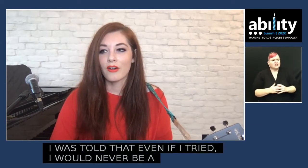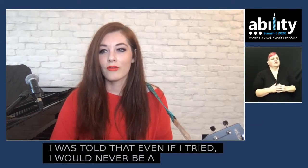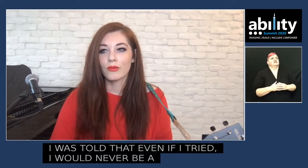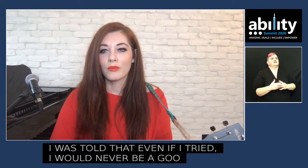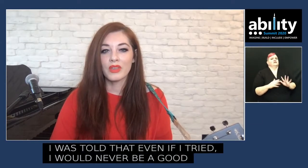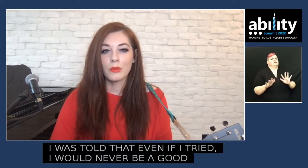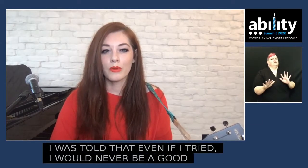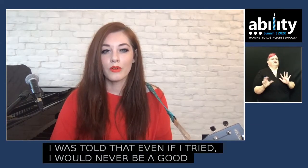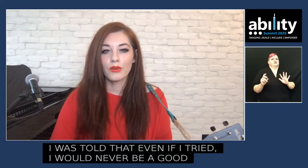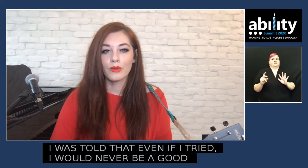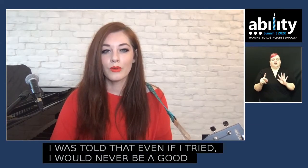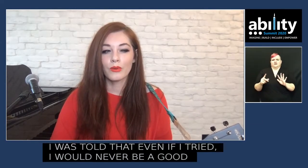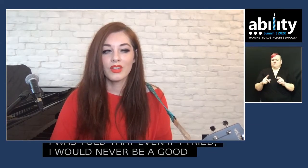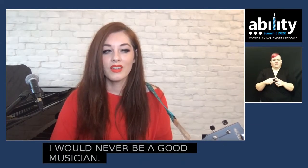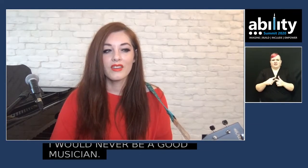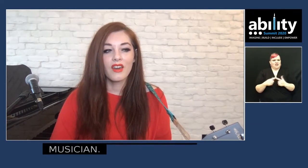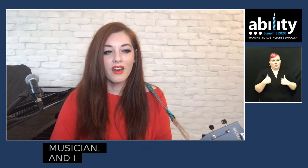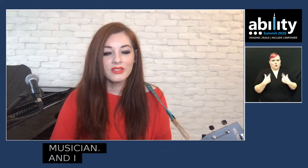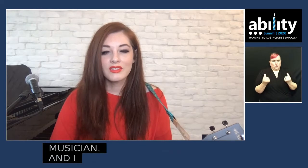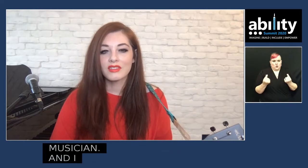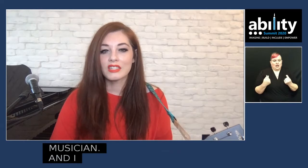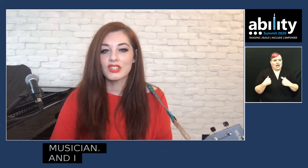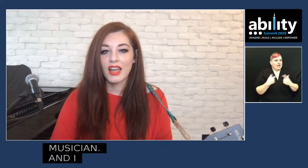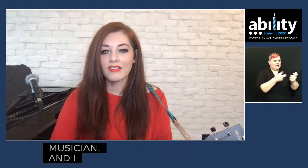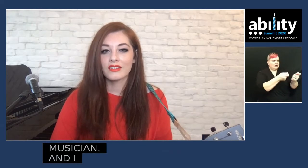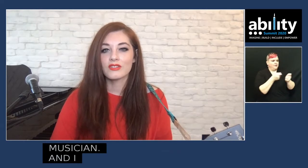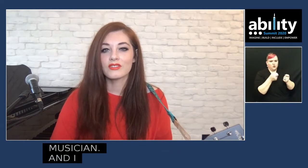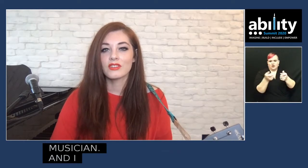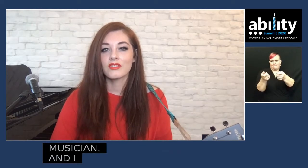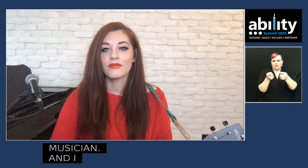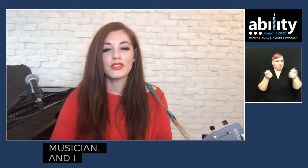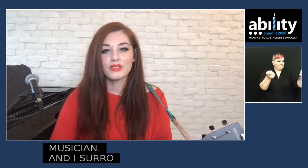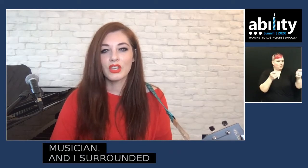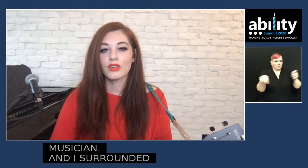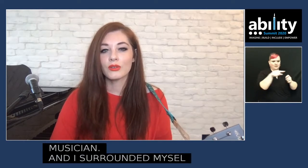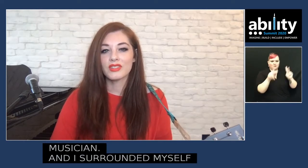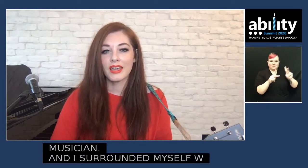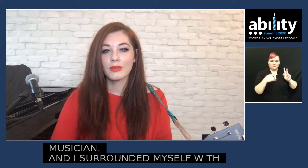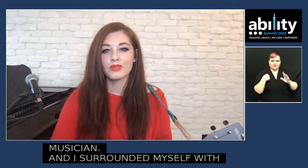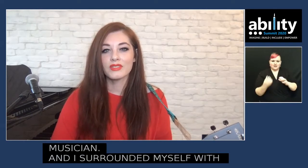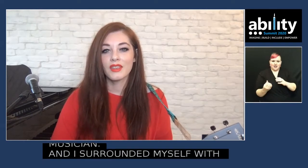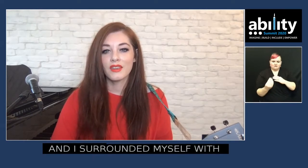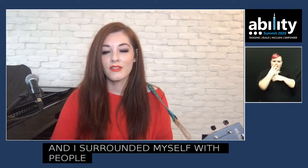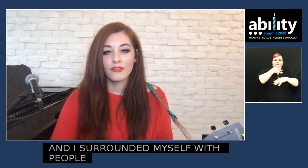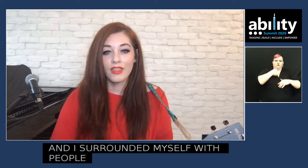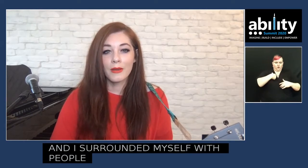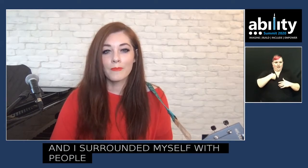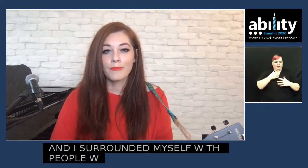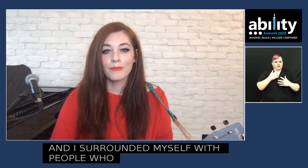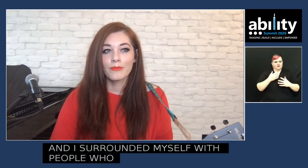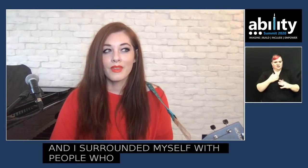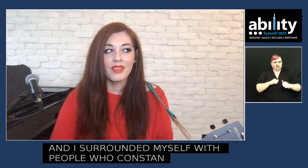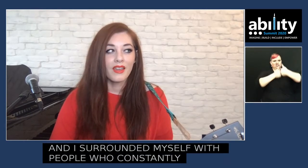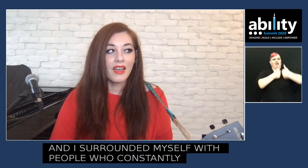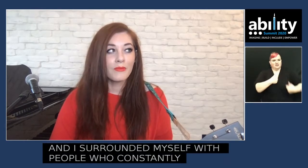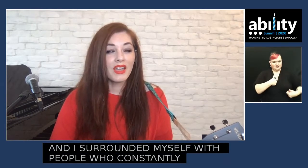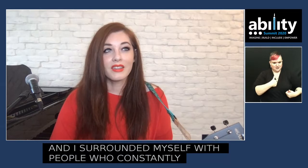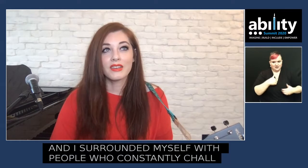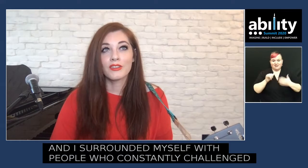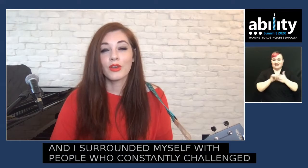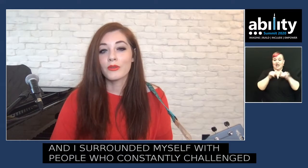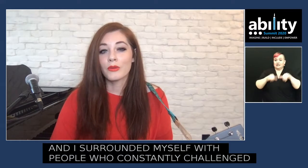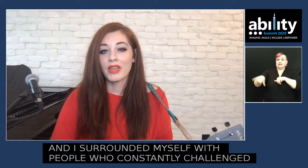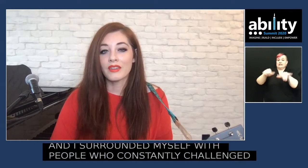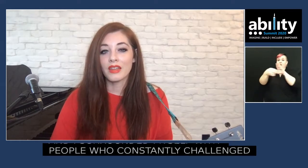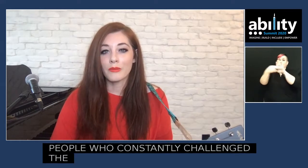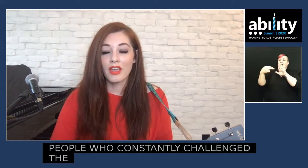surrounded myself with people who constantly challenged the stereotypes for them. I